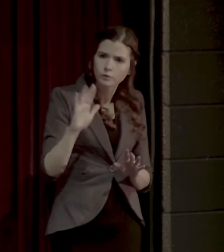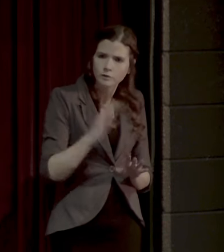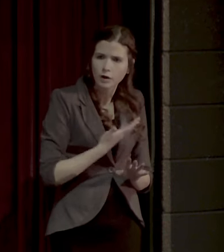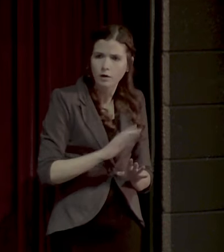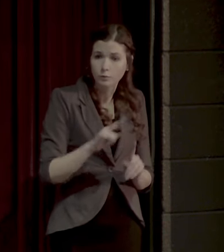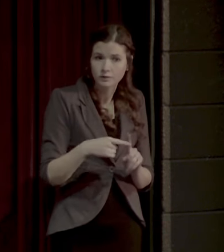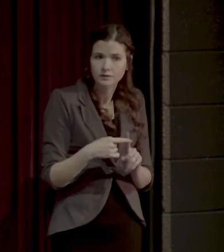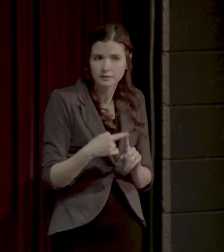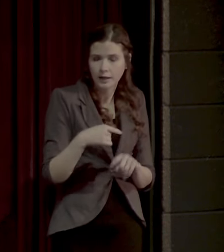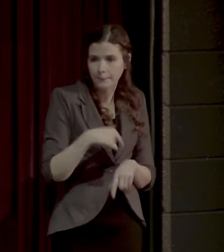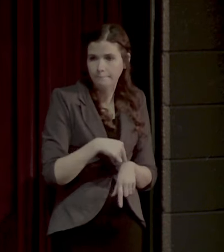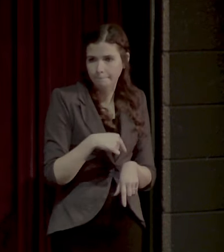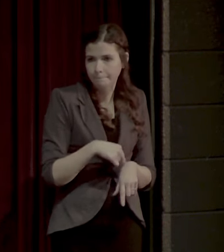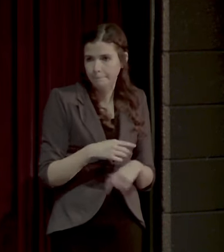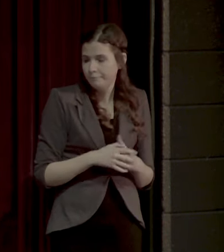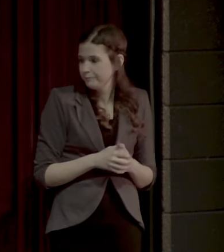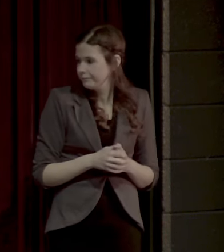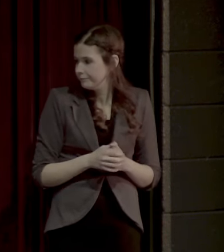time.